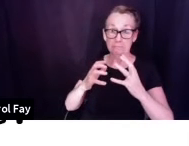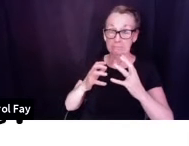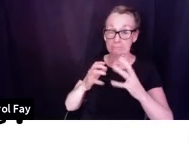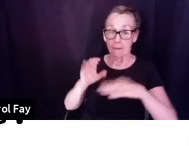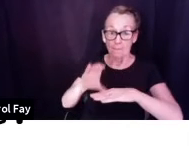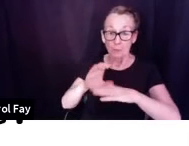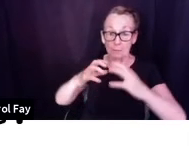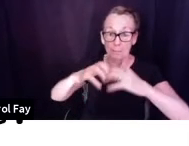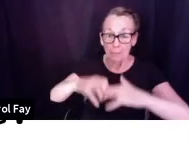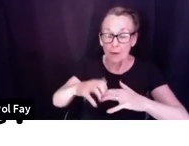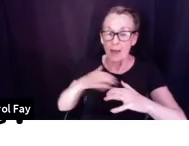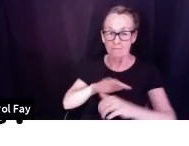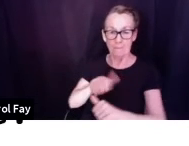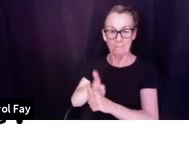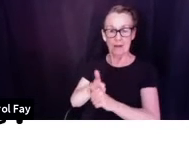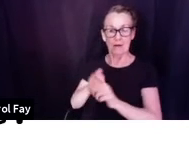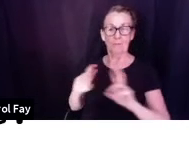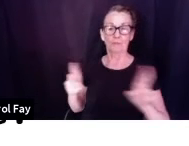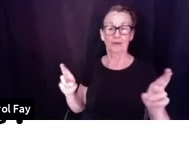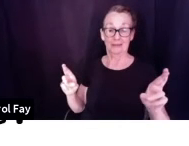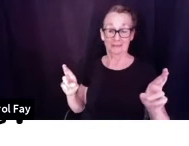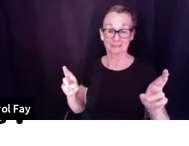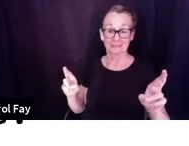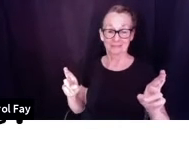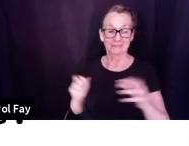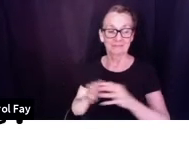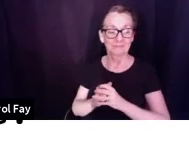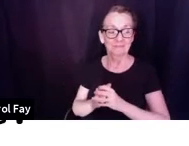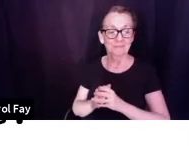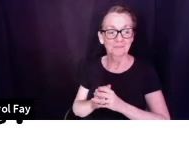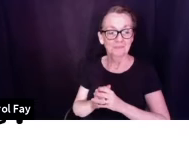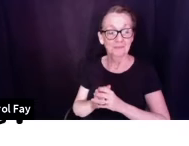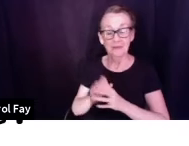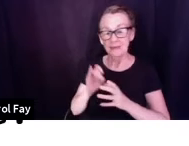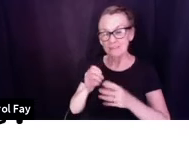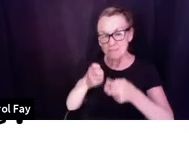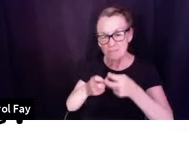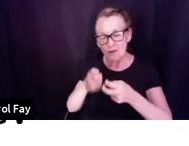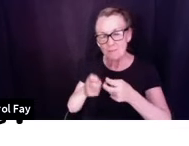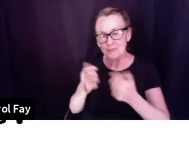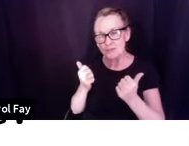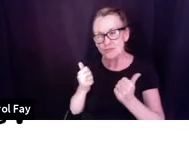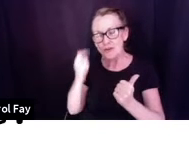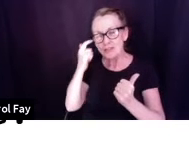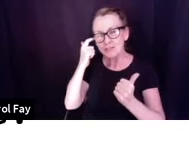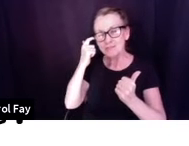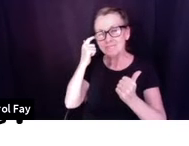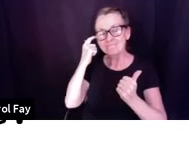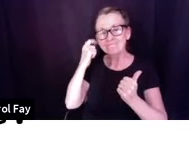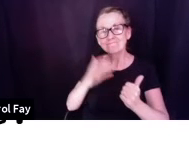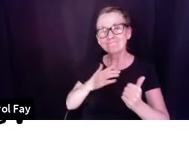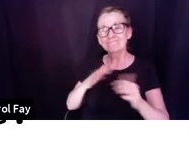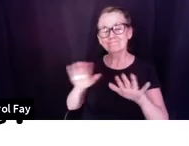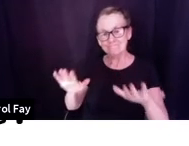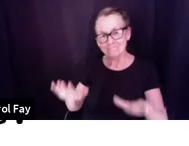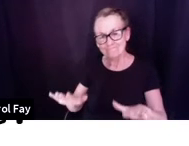very helpful if things go south, right? And if there are issues, just try to roll with it. It shows better